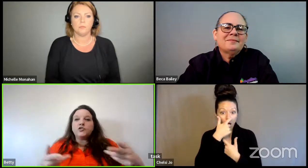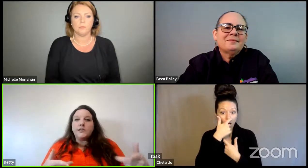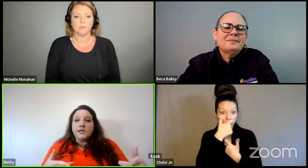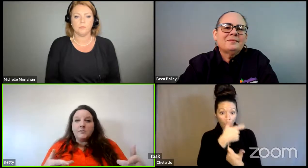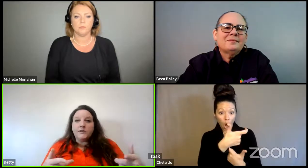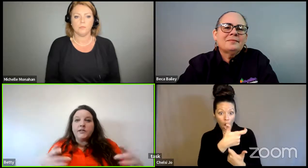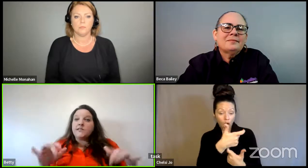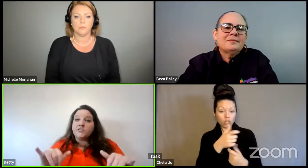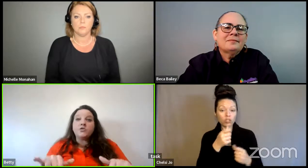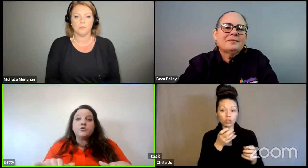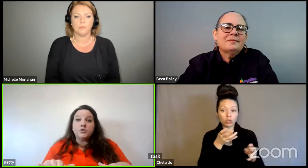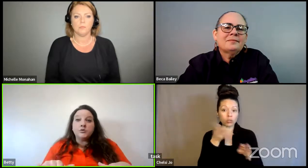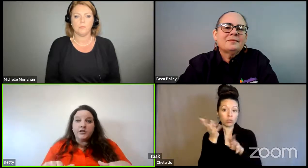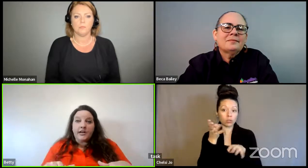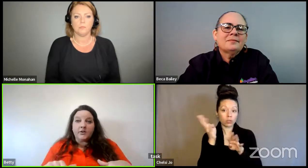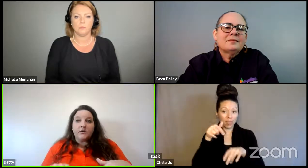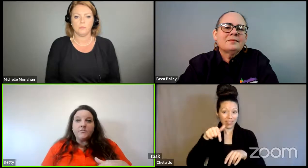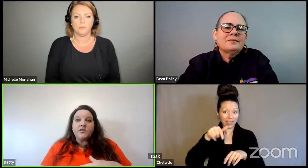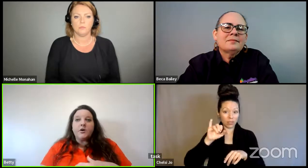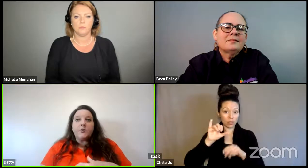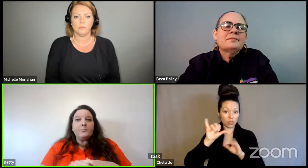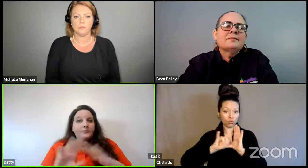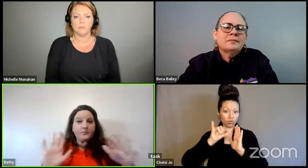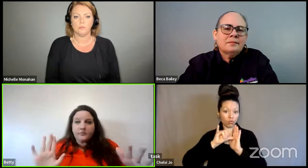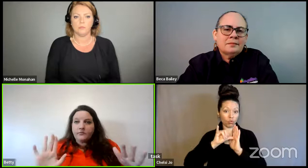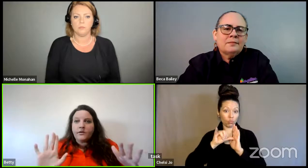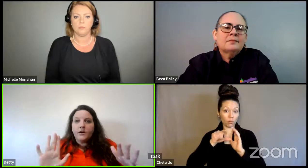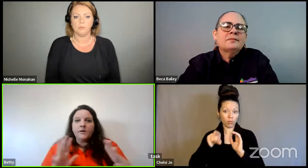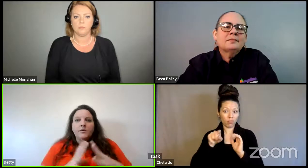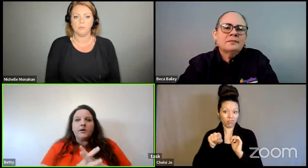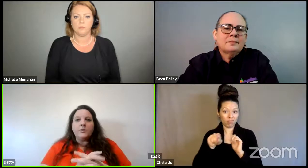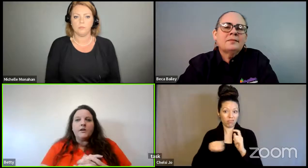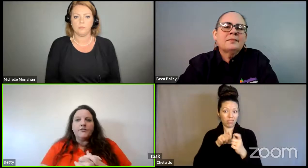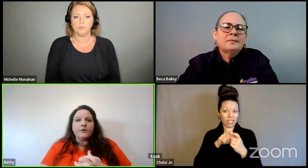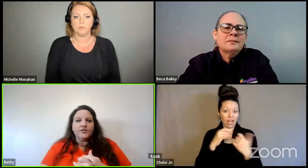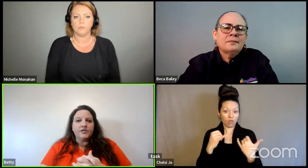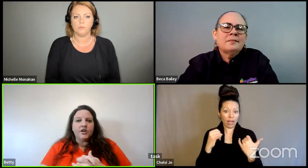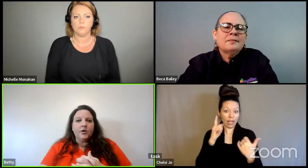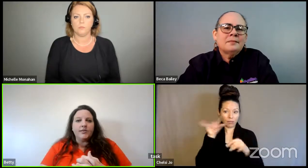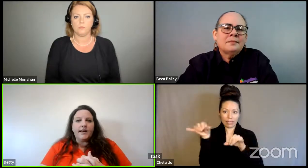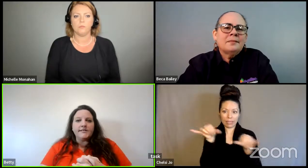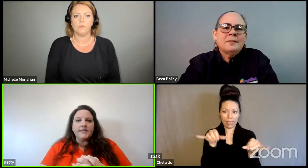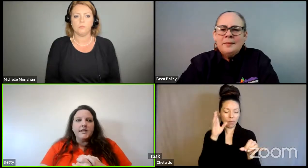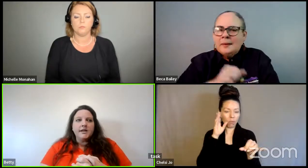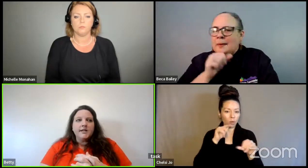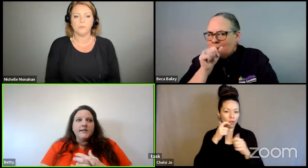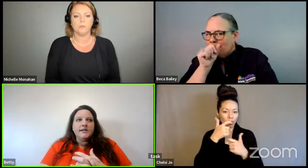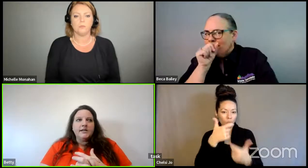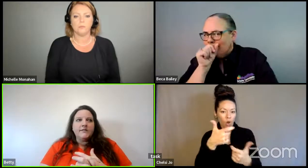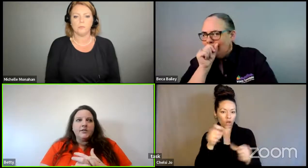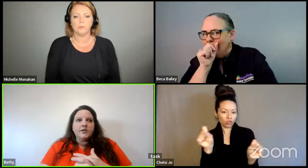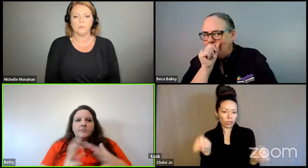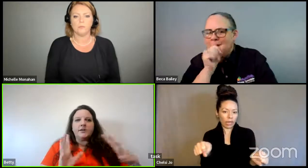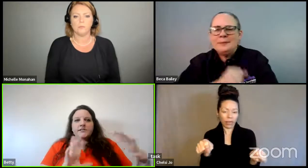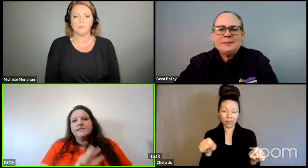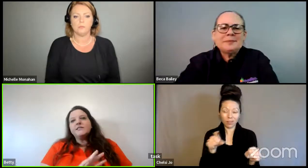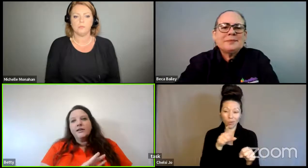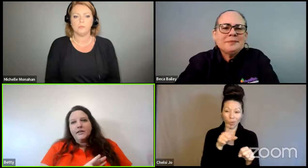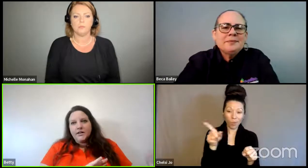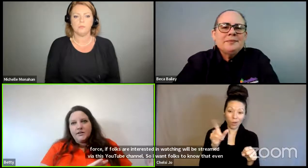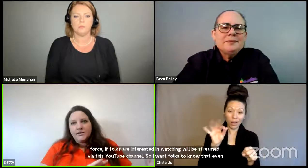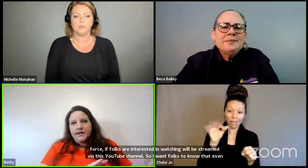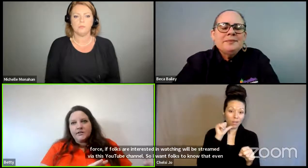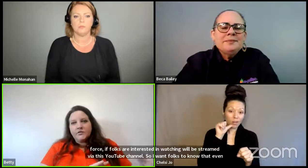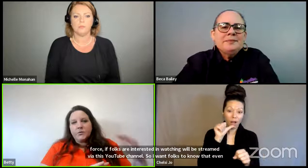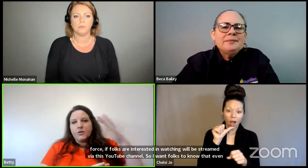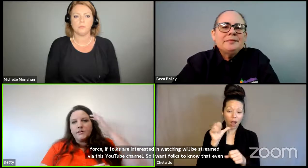be streamed via this YouTube channel. So I want folks to know that even if they're not